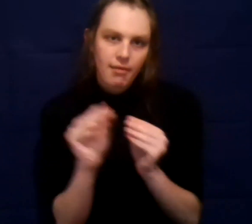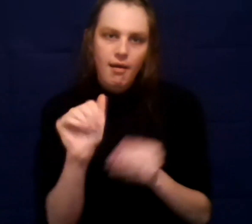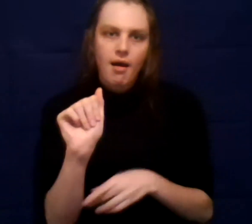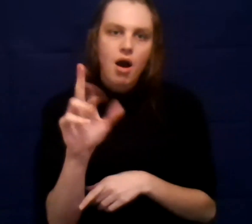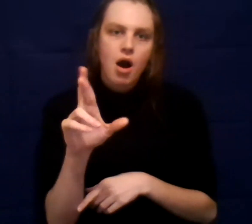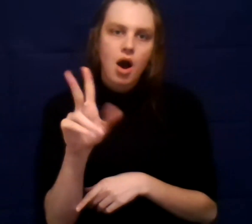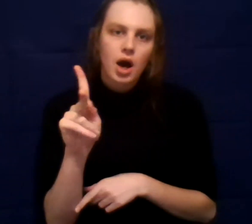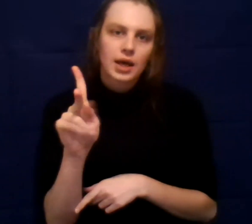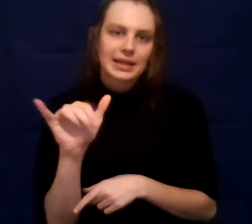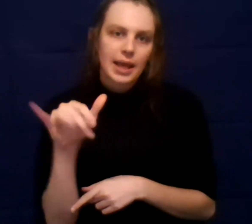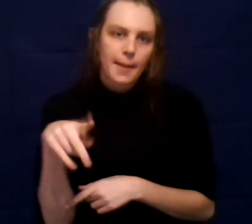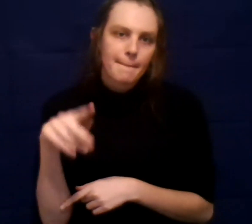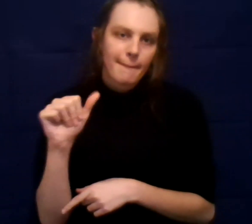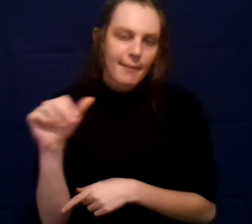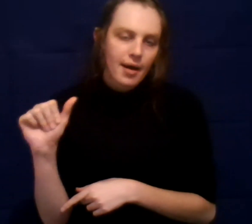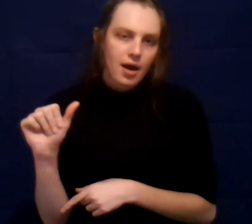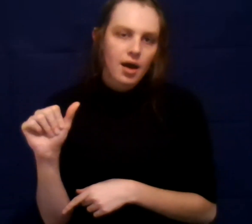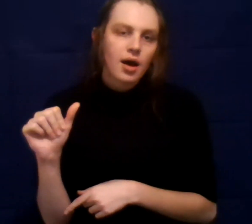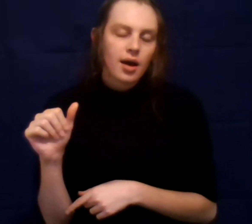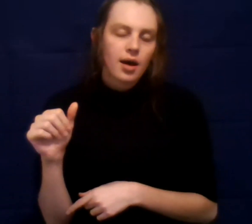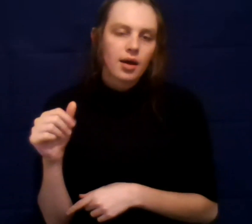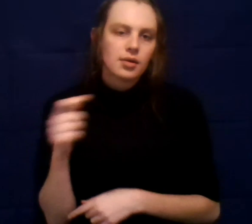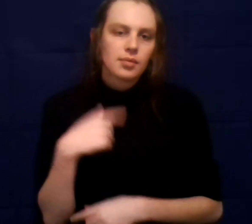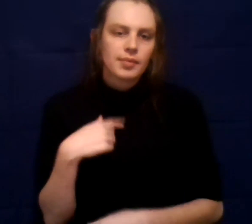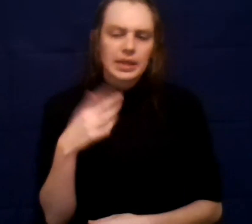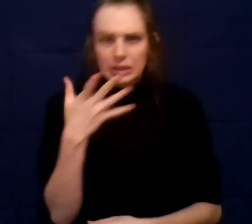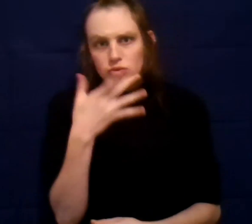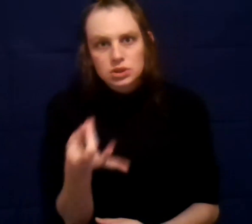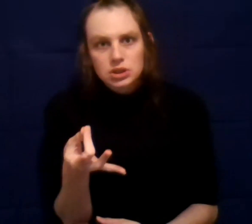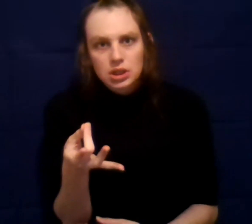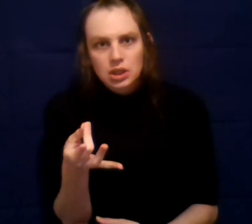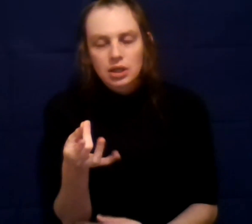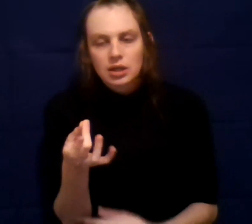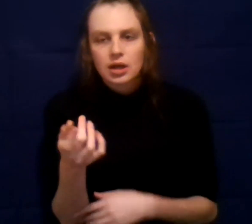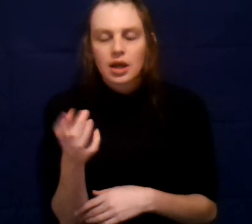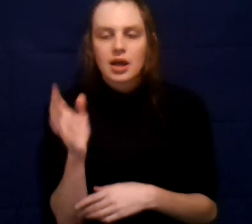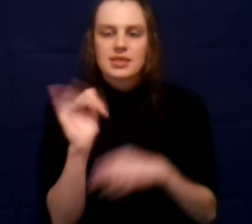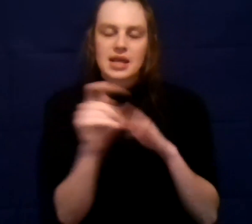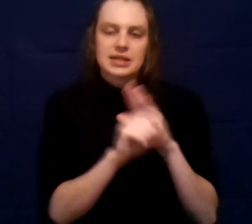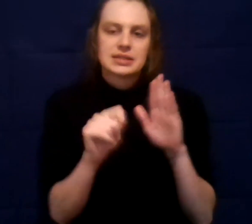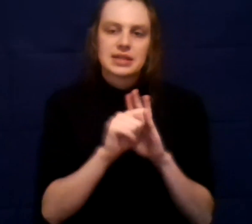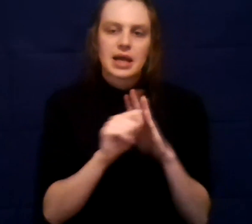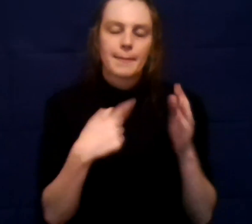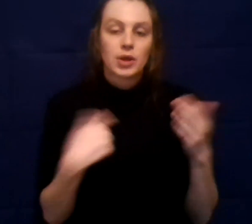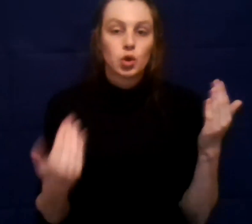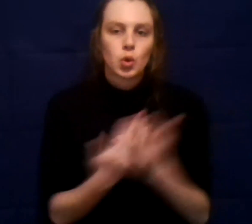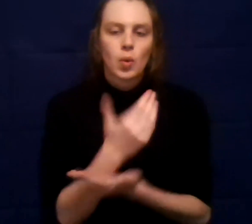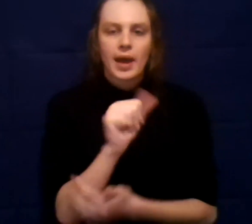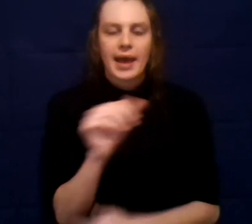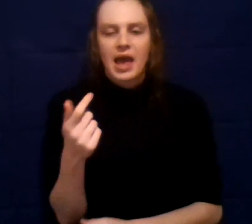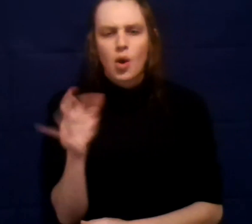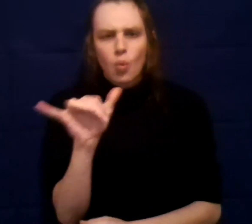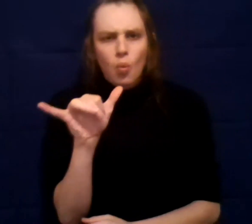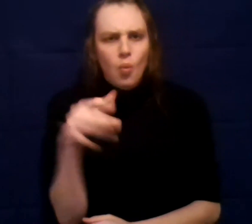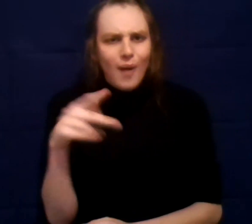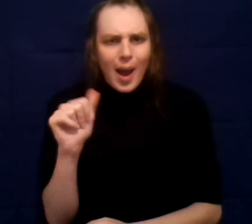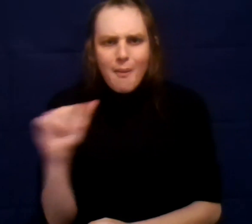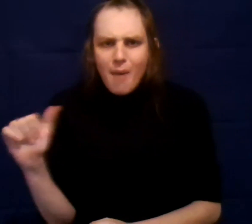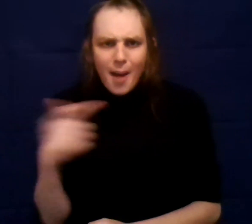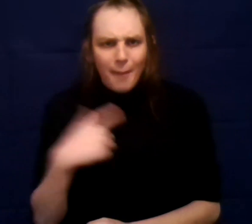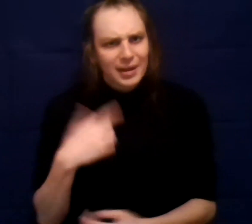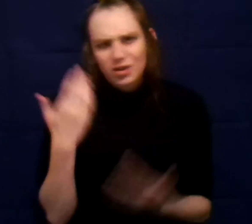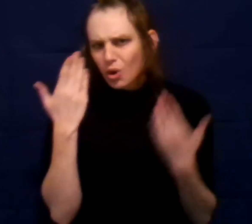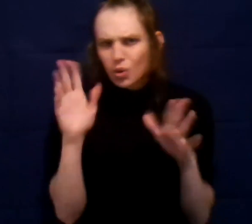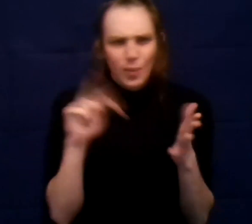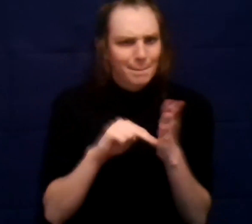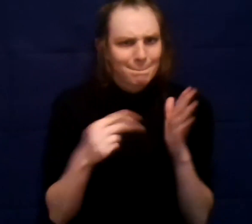state of mind where I could figure out everything on my own. I have no idea what a YPAW was, but I didn't want to ask. I just wanted to see out of context if I could pick out what